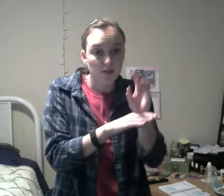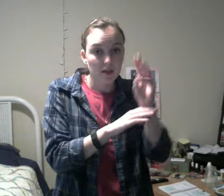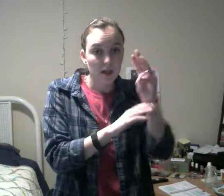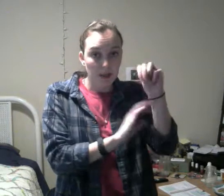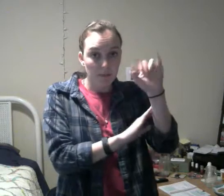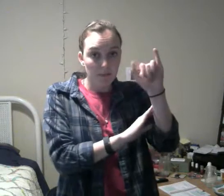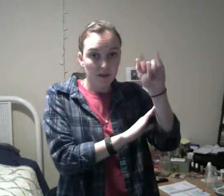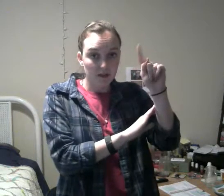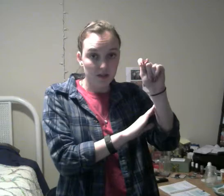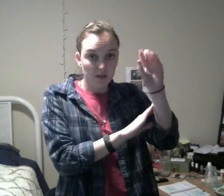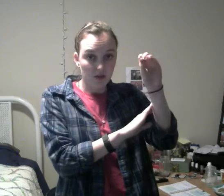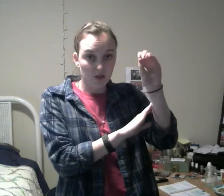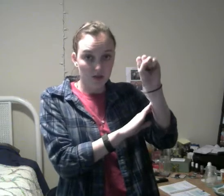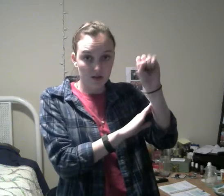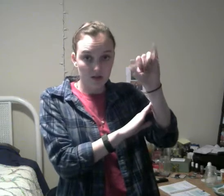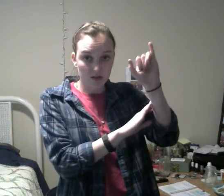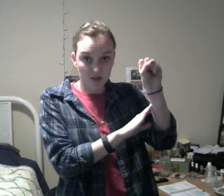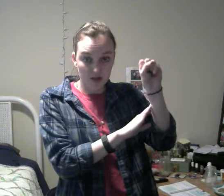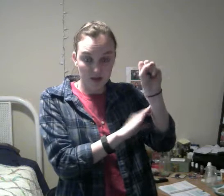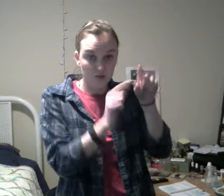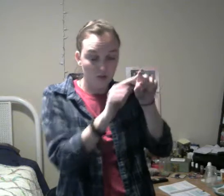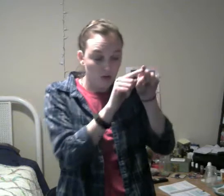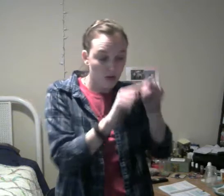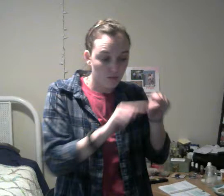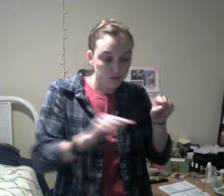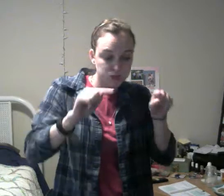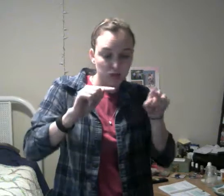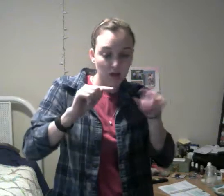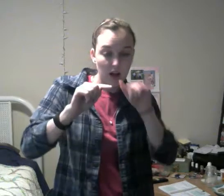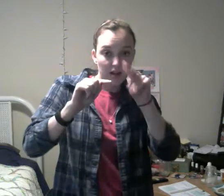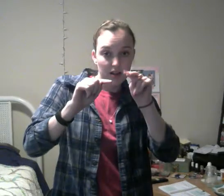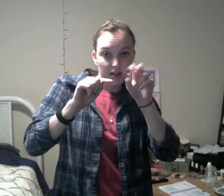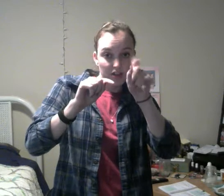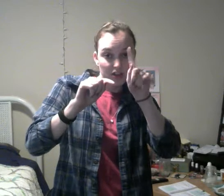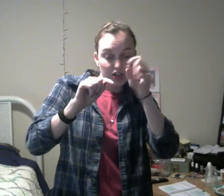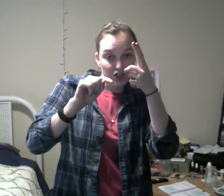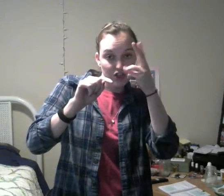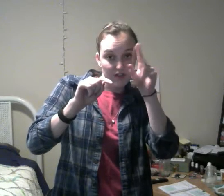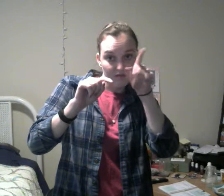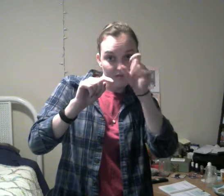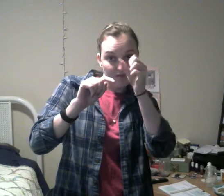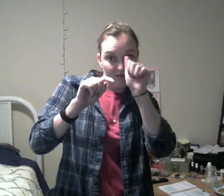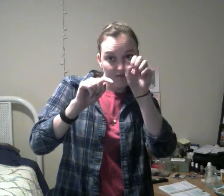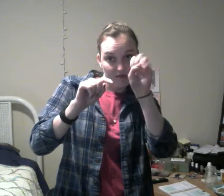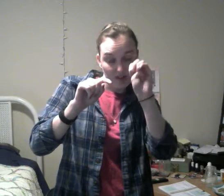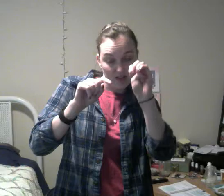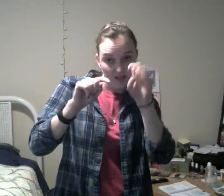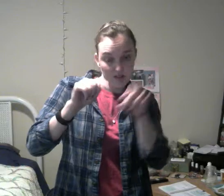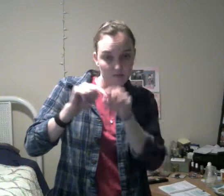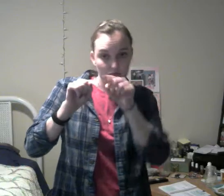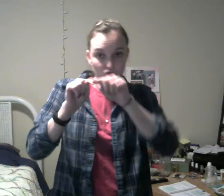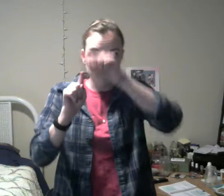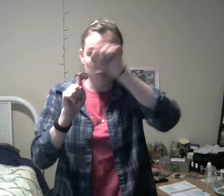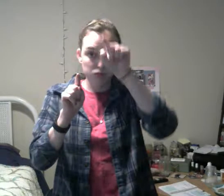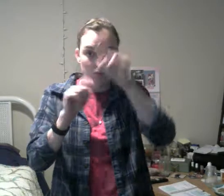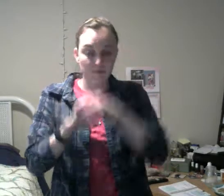through interphase, and it's eventually going to go through mitosis, cytokinesis, and then we're going to have 2 cells. If we look at this interphase, the interphase is